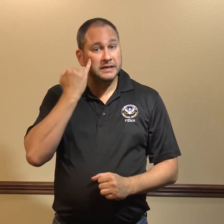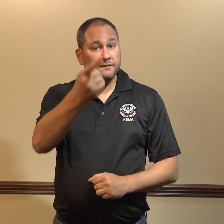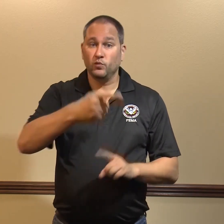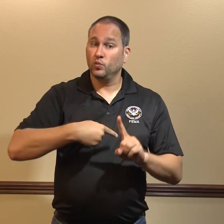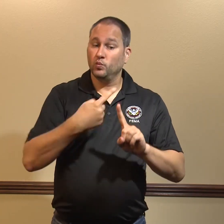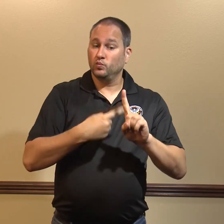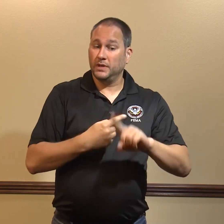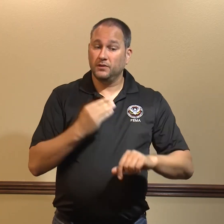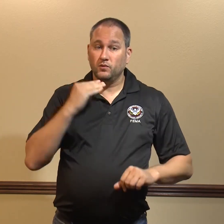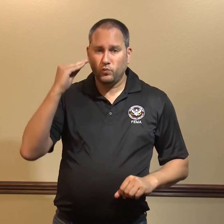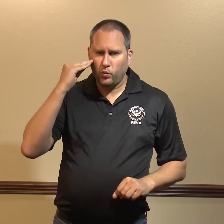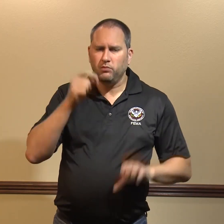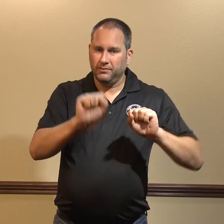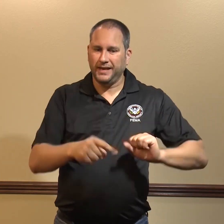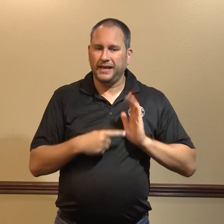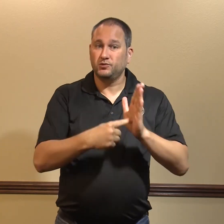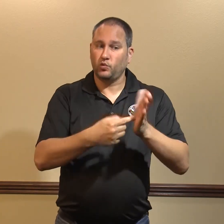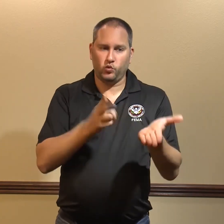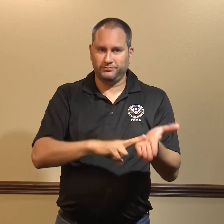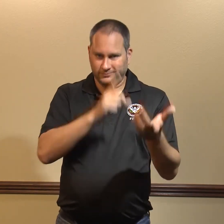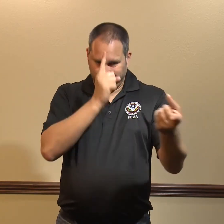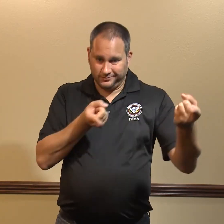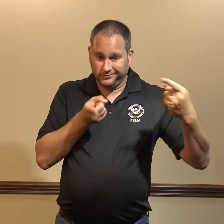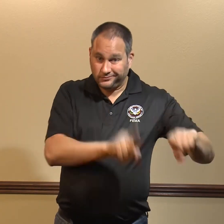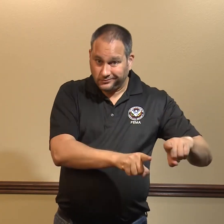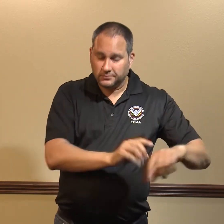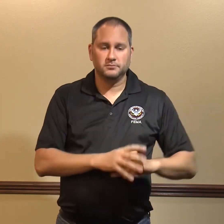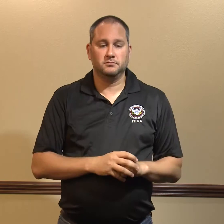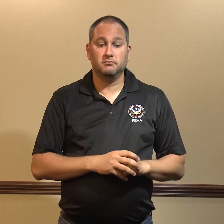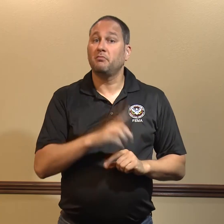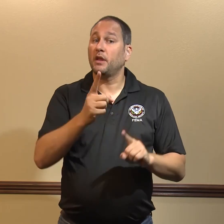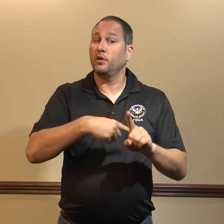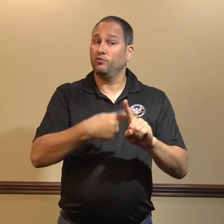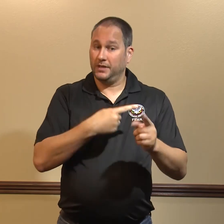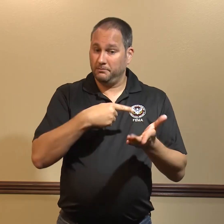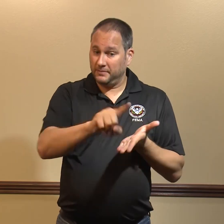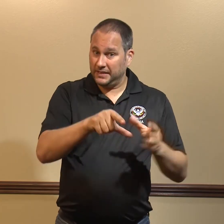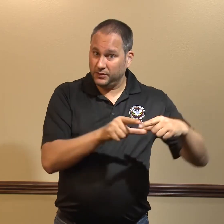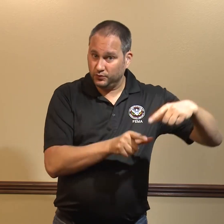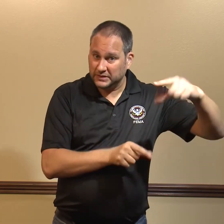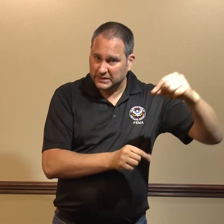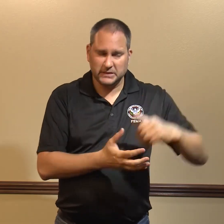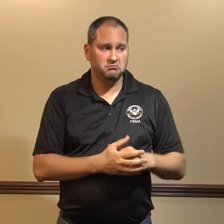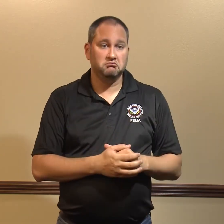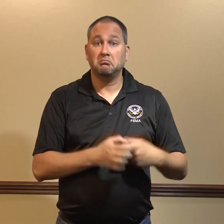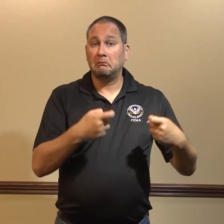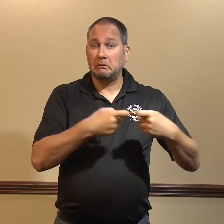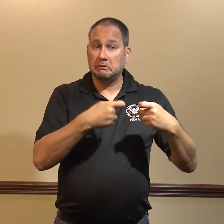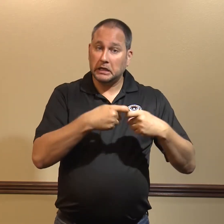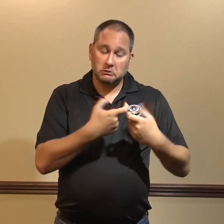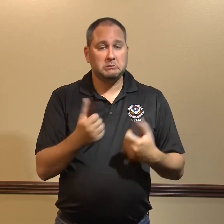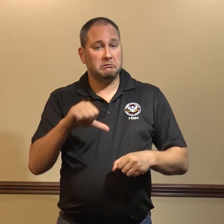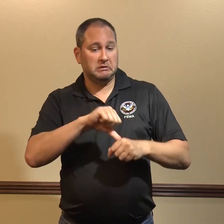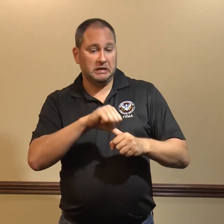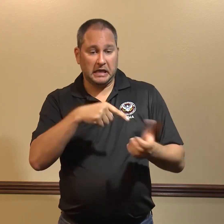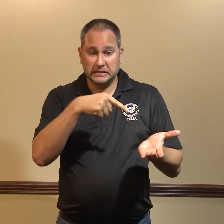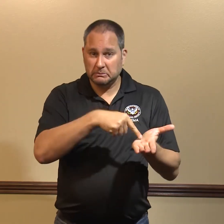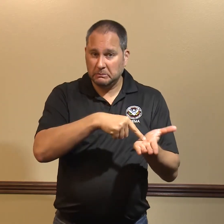Renters may show a lease, rent payment receipt, utility bill, or other document confirming the home was their